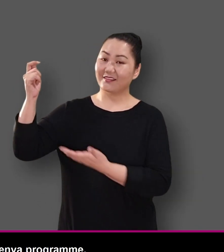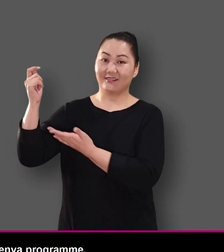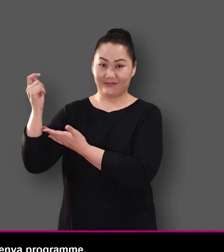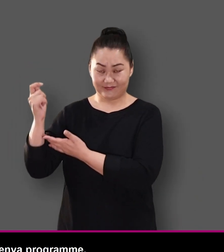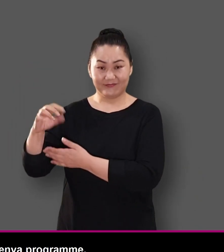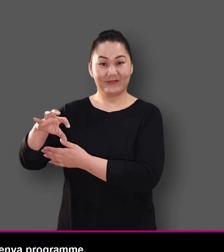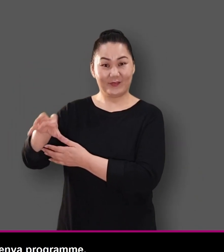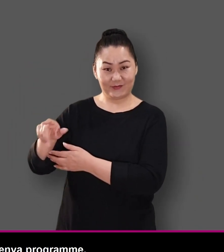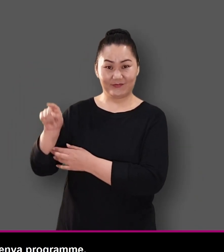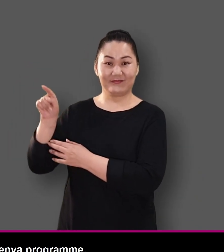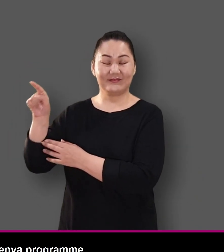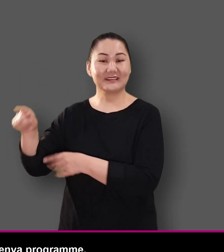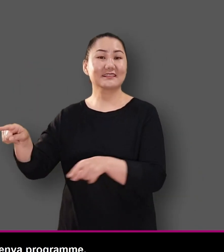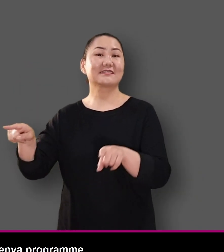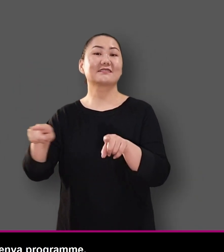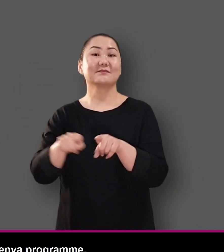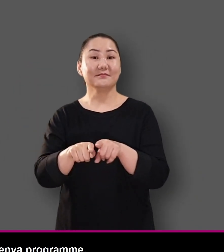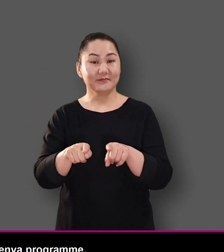As in our Kenya program.